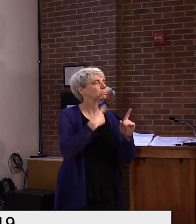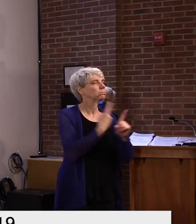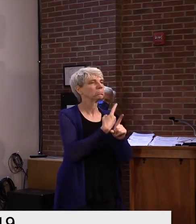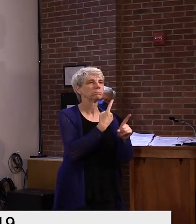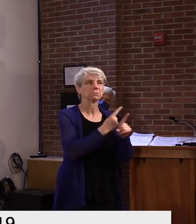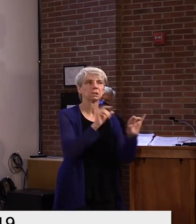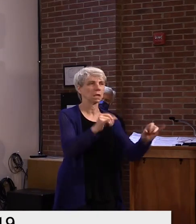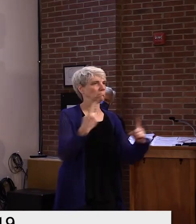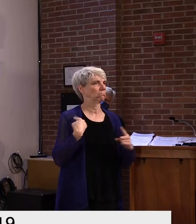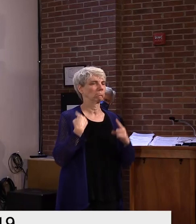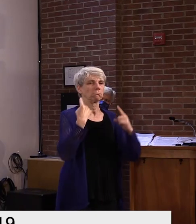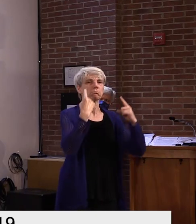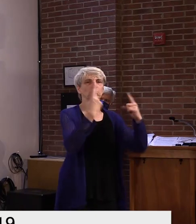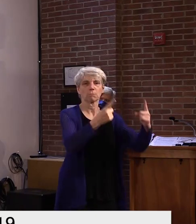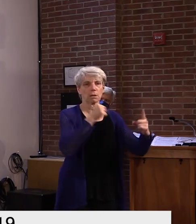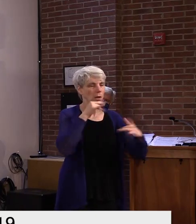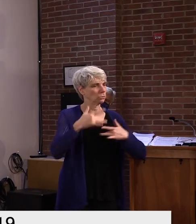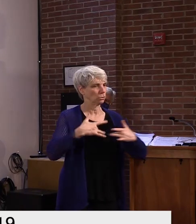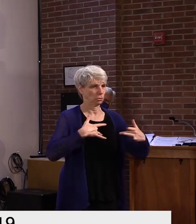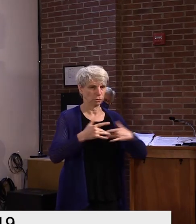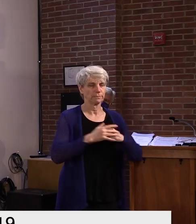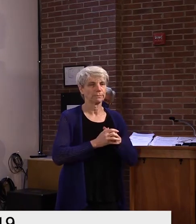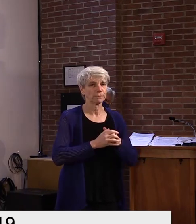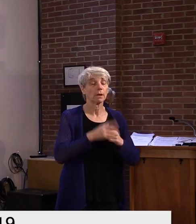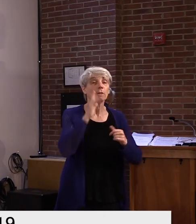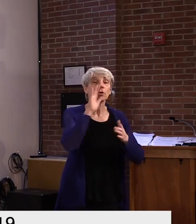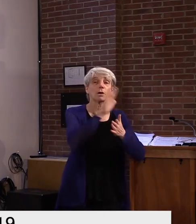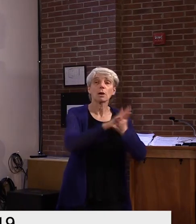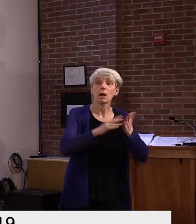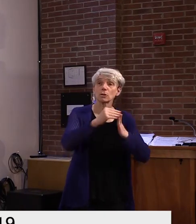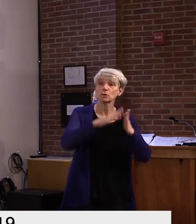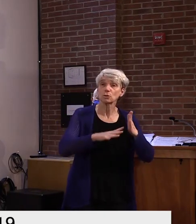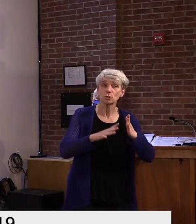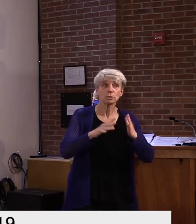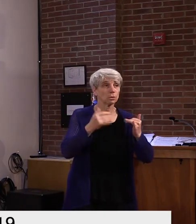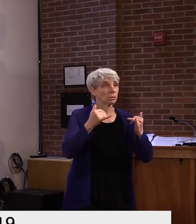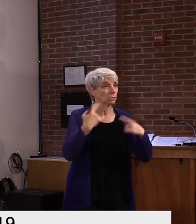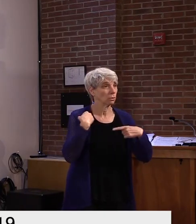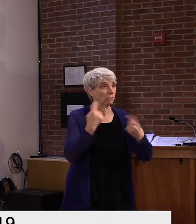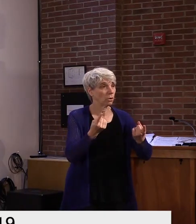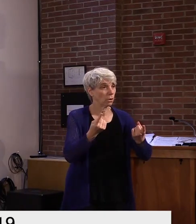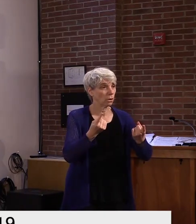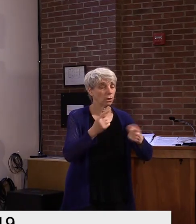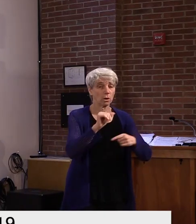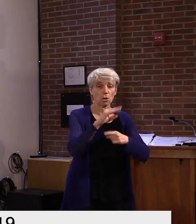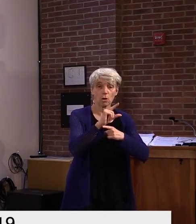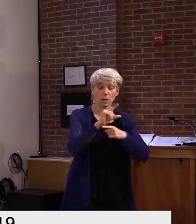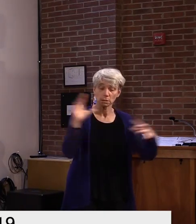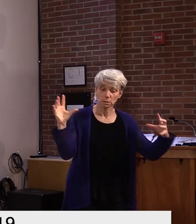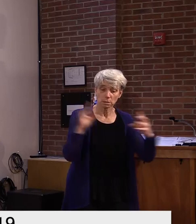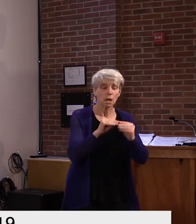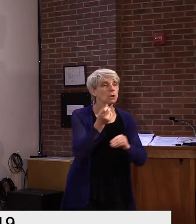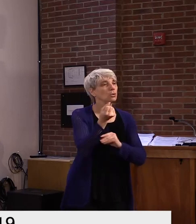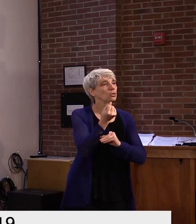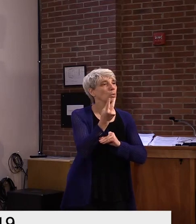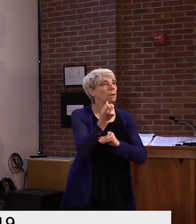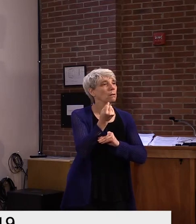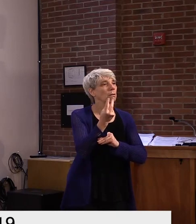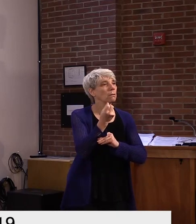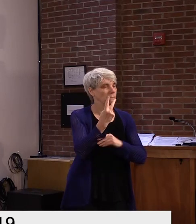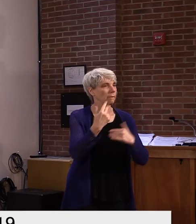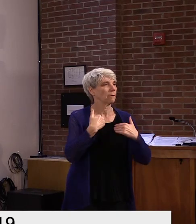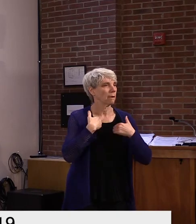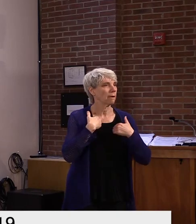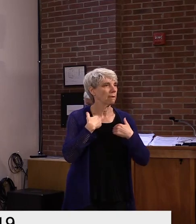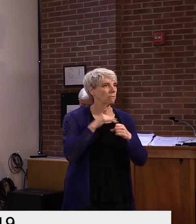Among college students, there have been in the range of a dozen cases so far this month. This is expected as